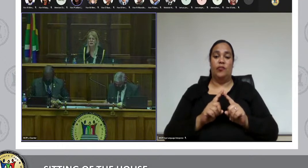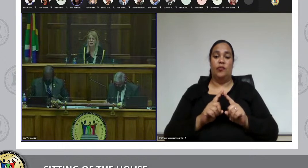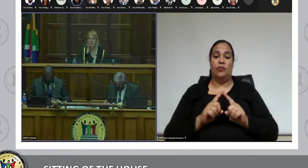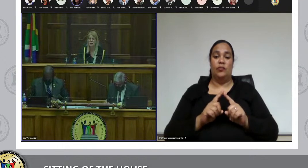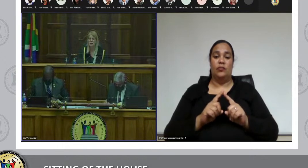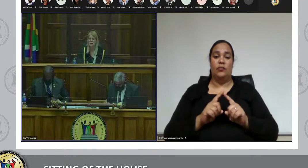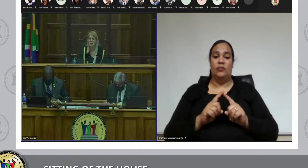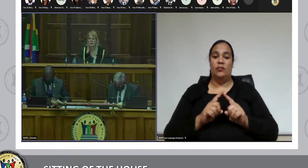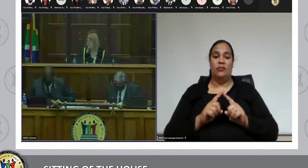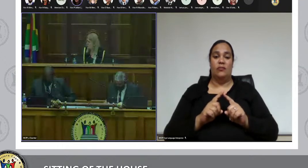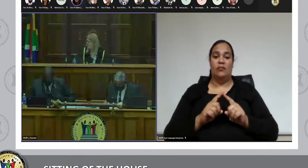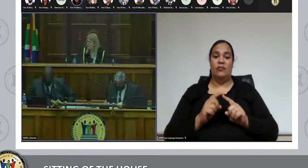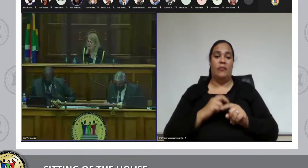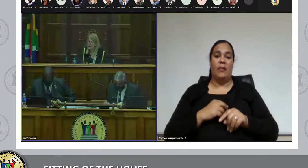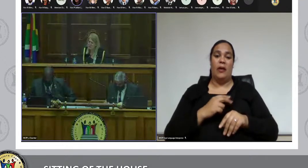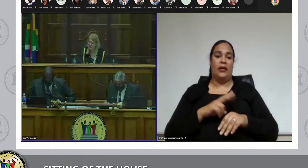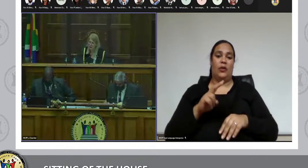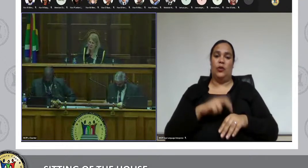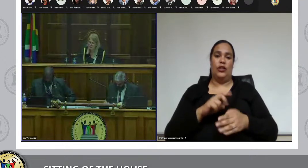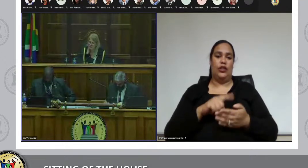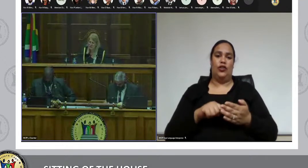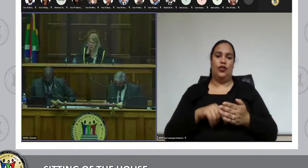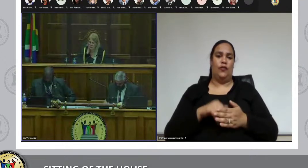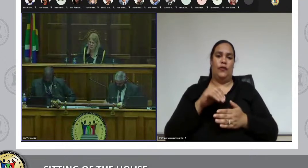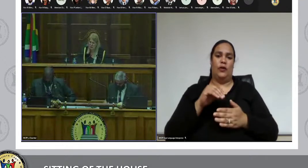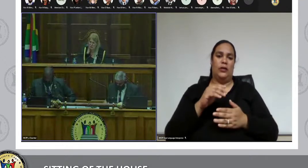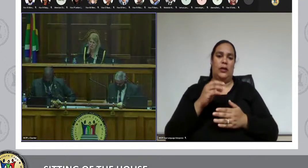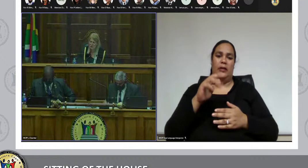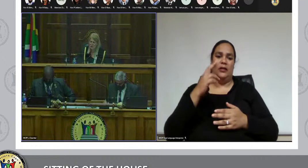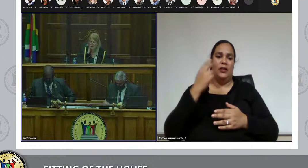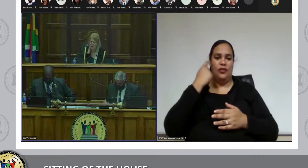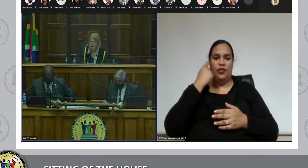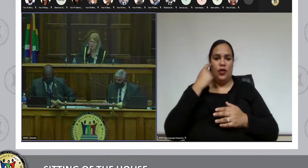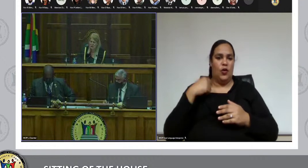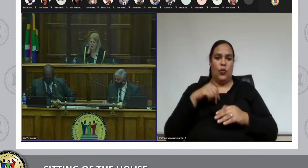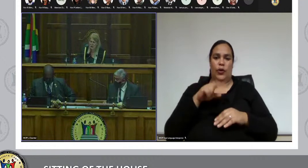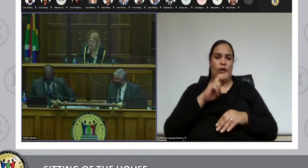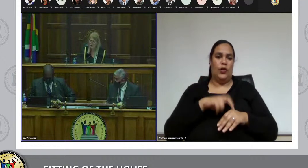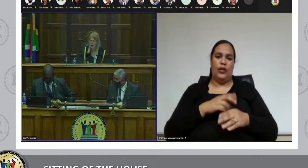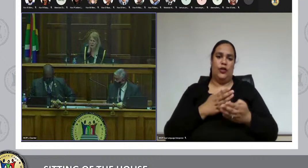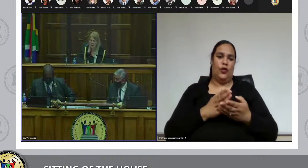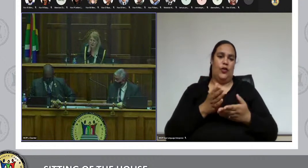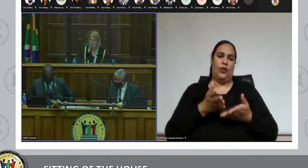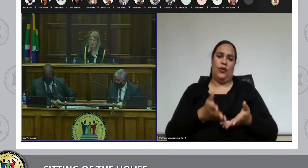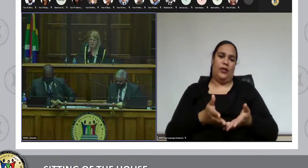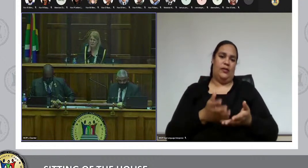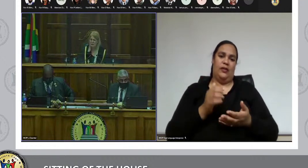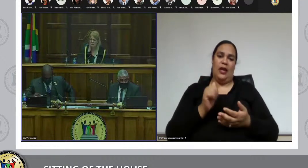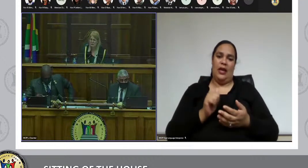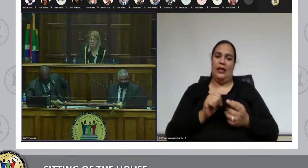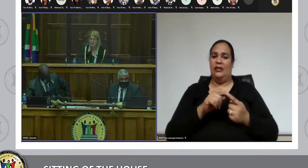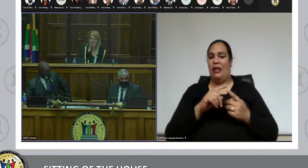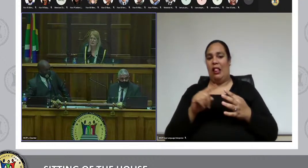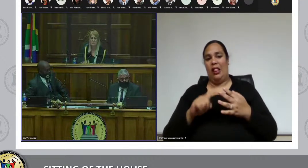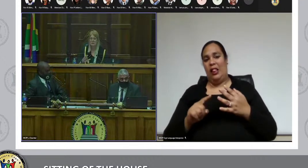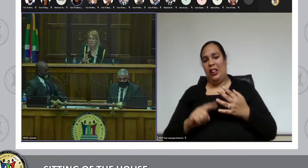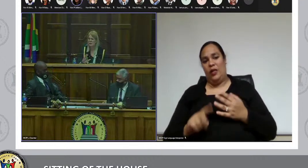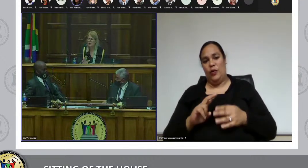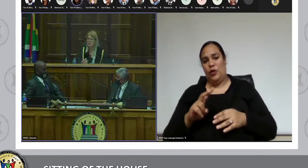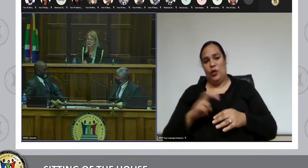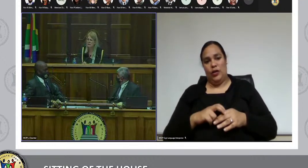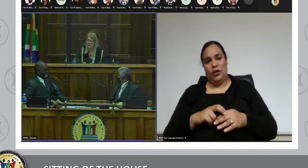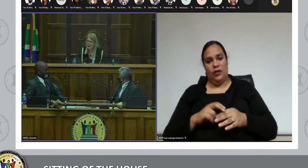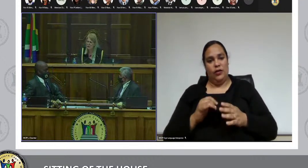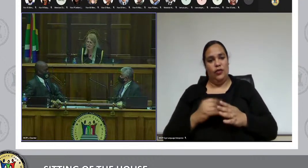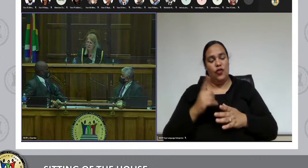I don't think I need to vote, Honourable Mr. Secretary. We don't need to go through the ayes and the nays, do we? Just give